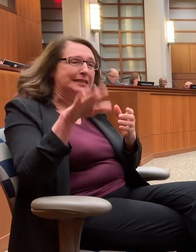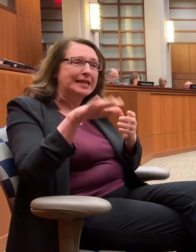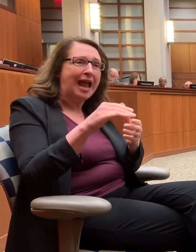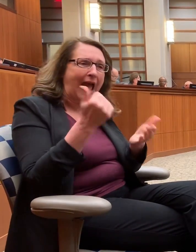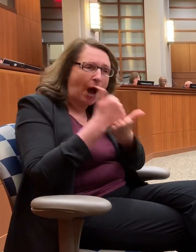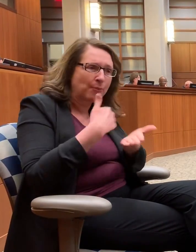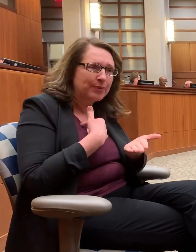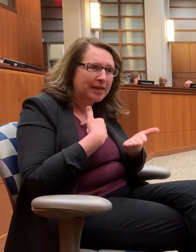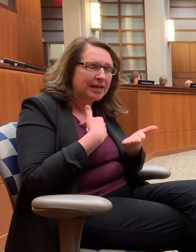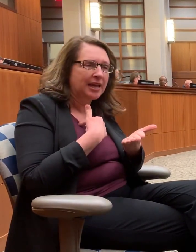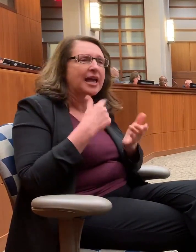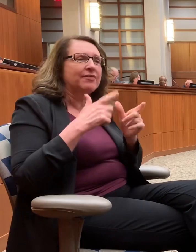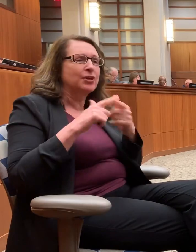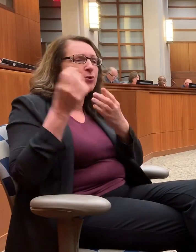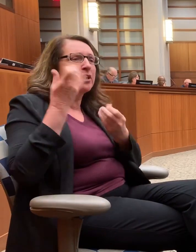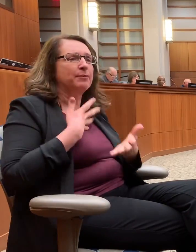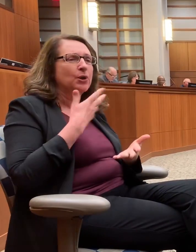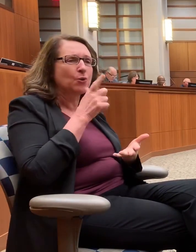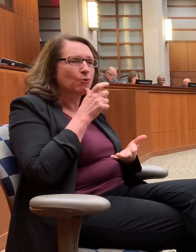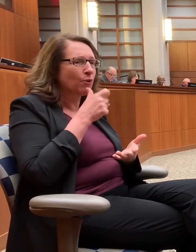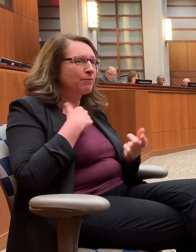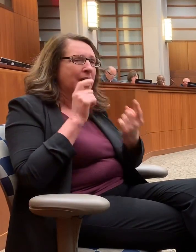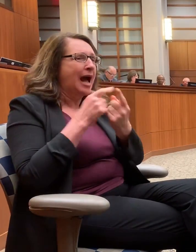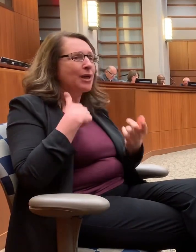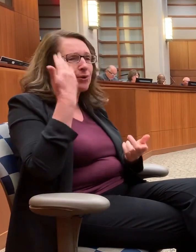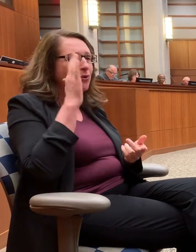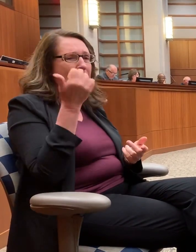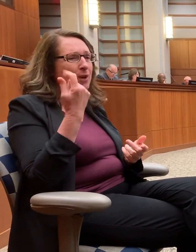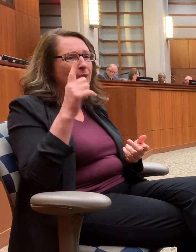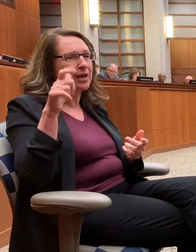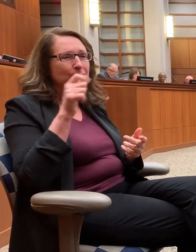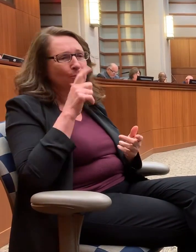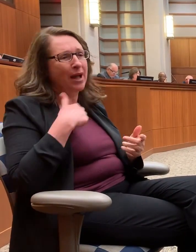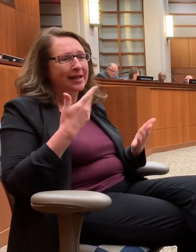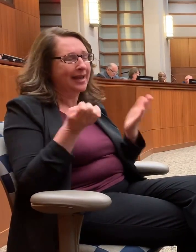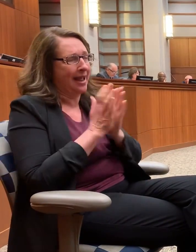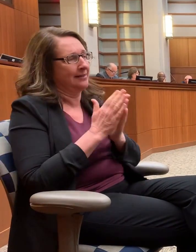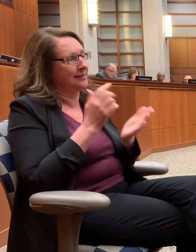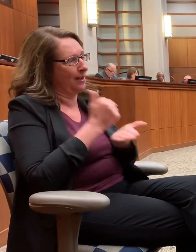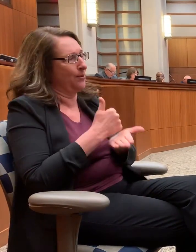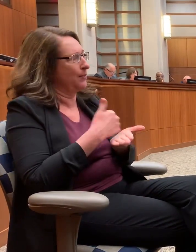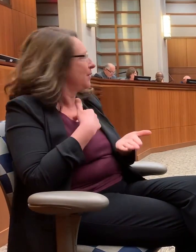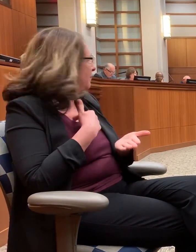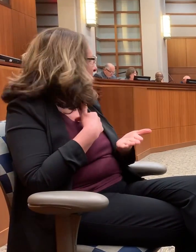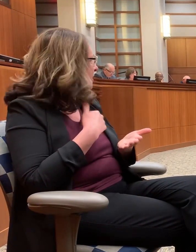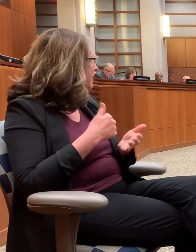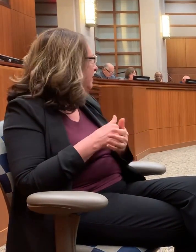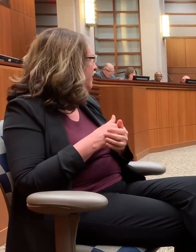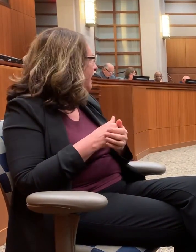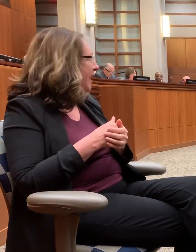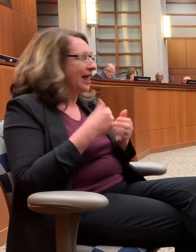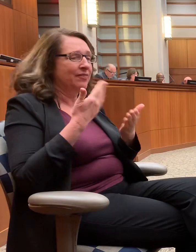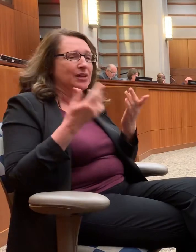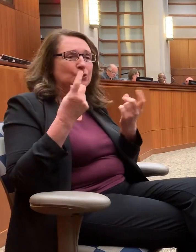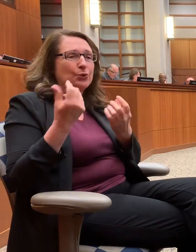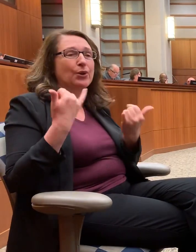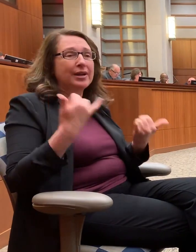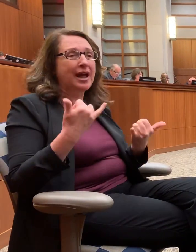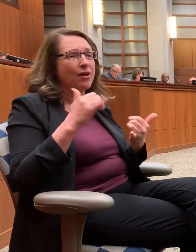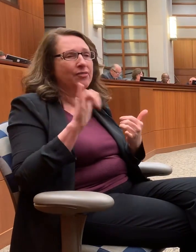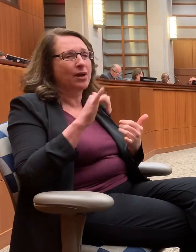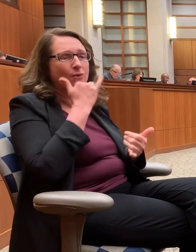me, you let me know. I don't know anybody else to go to. Things are done now that are